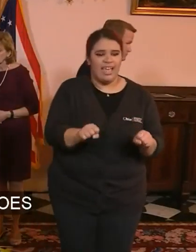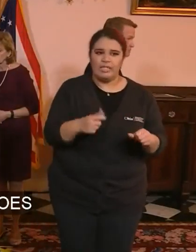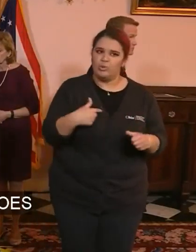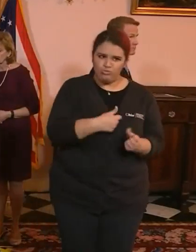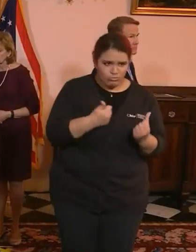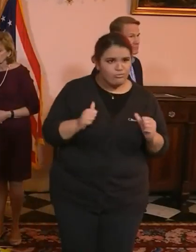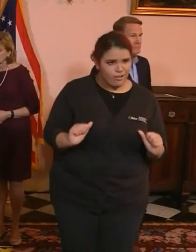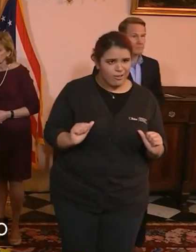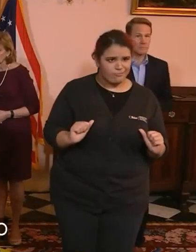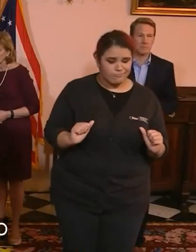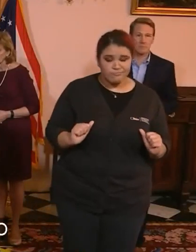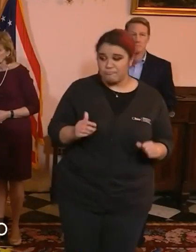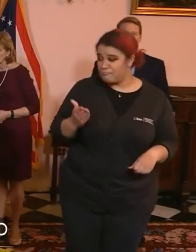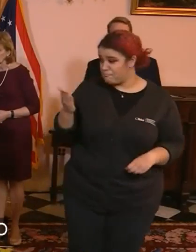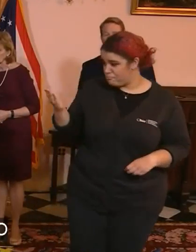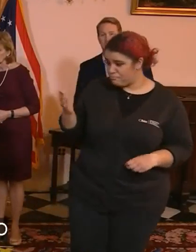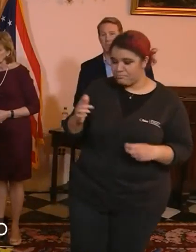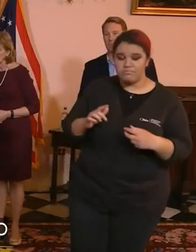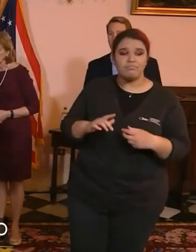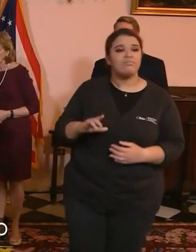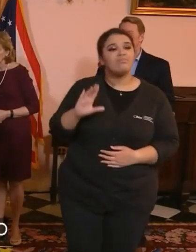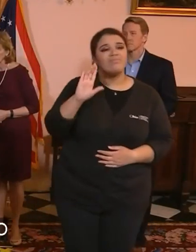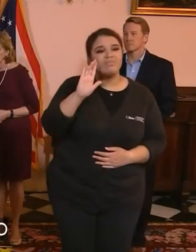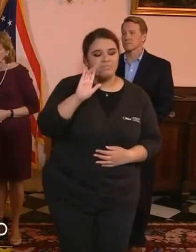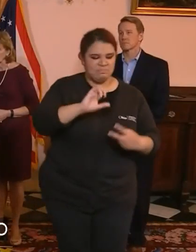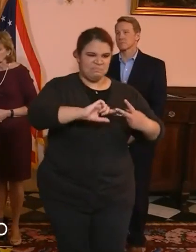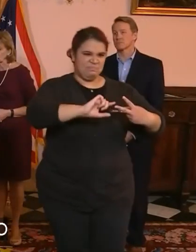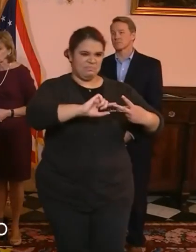Thank you, Max. As I've said, we are